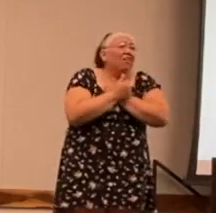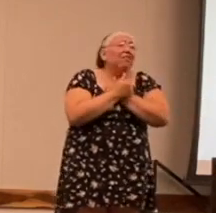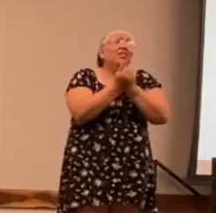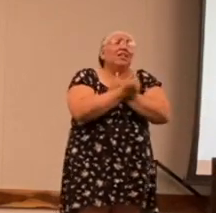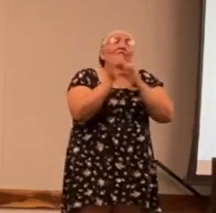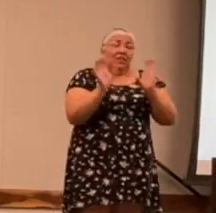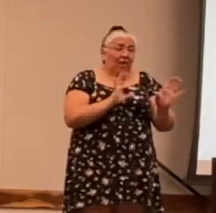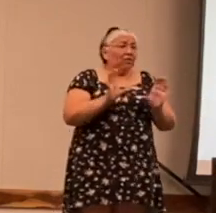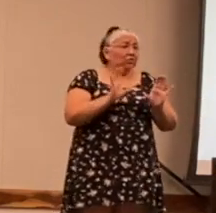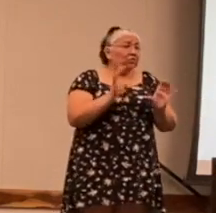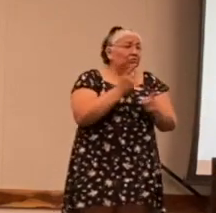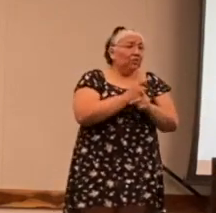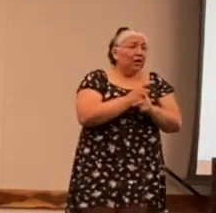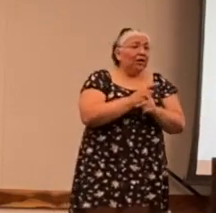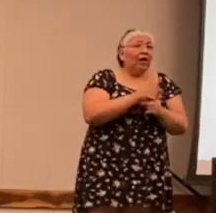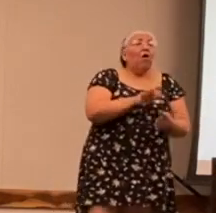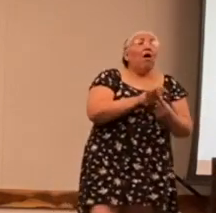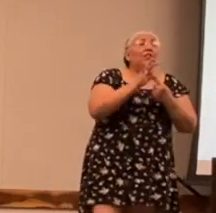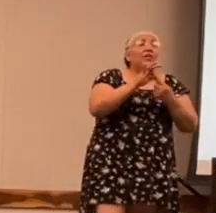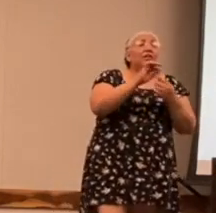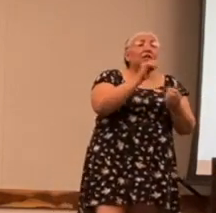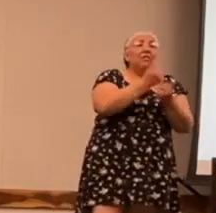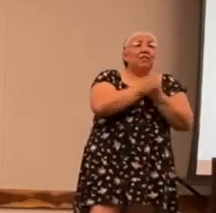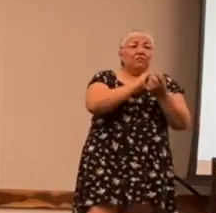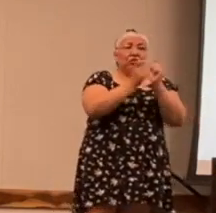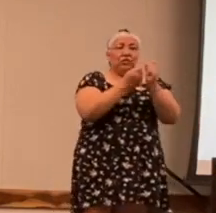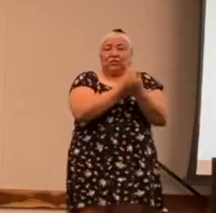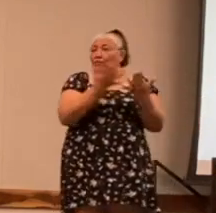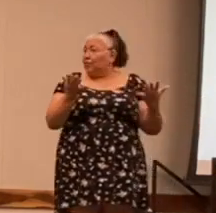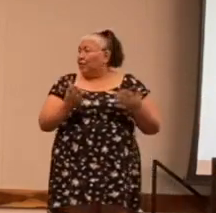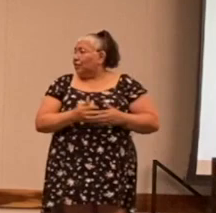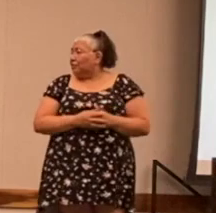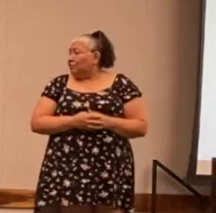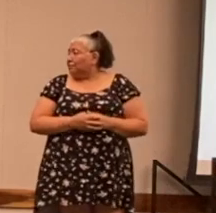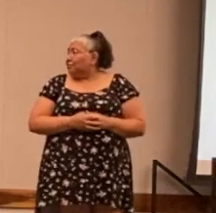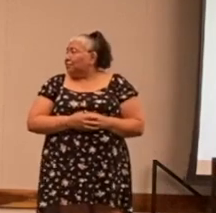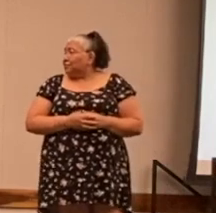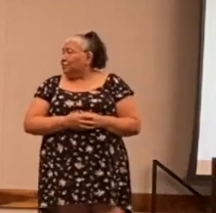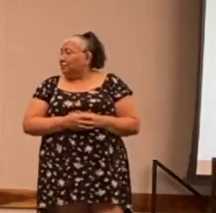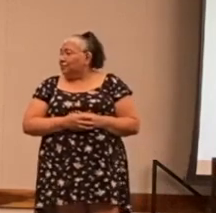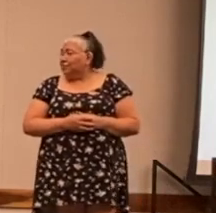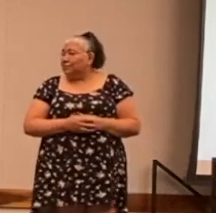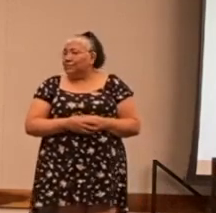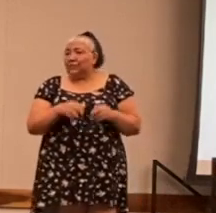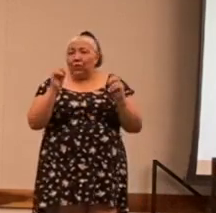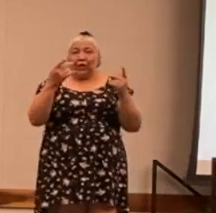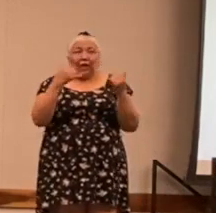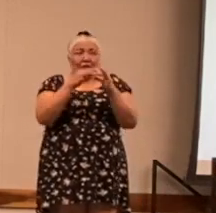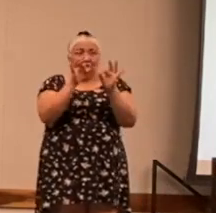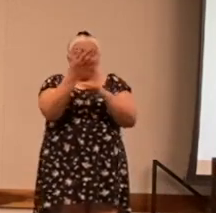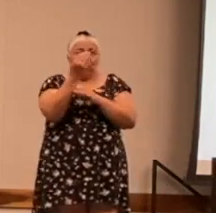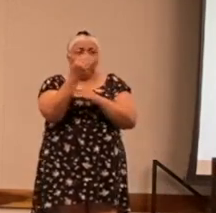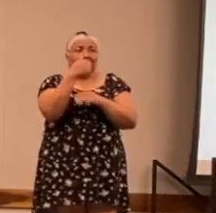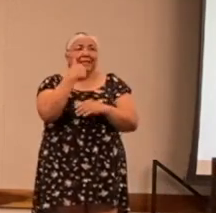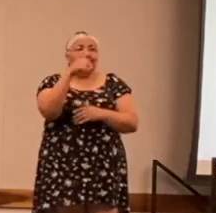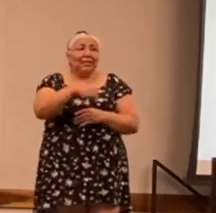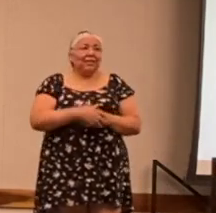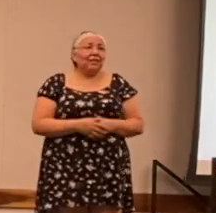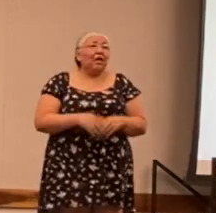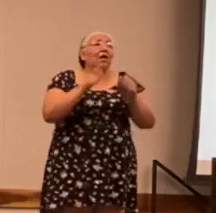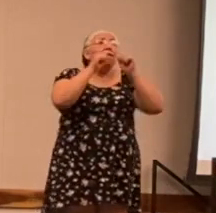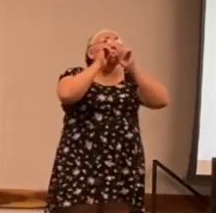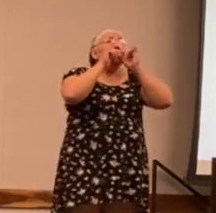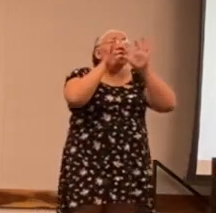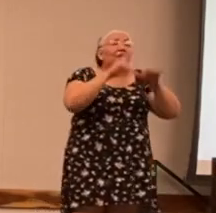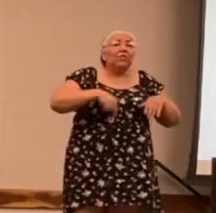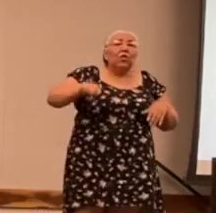action, right? Say, authentic love changes everything. Authentic love changes everything. Okay, verse 14 says this. It says,